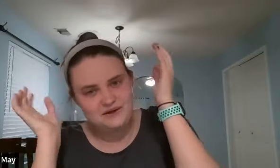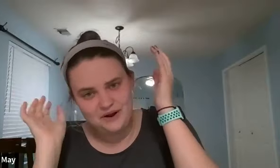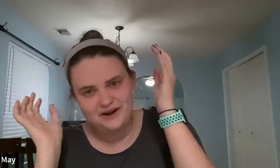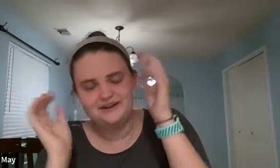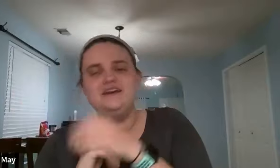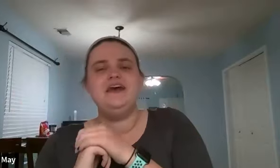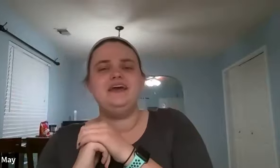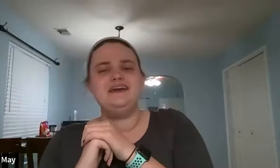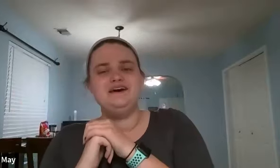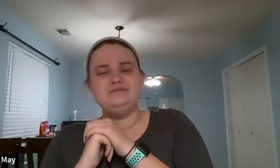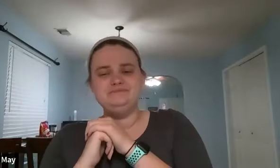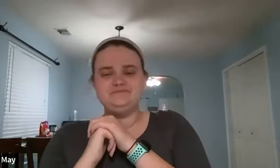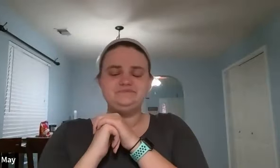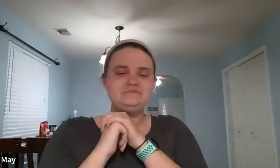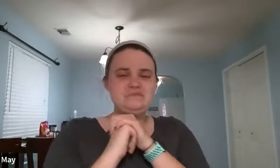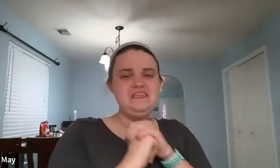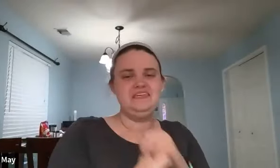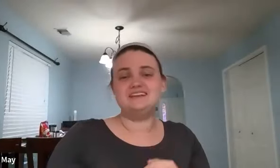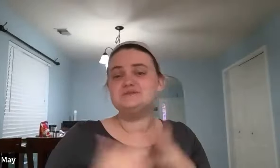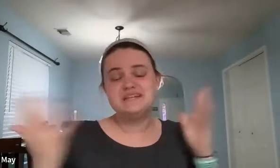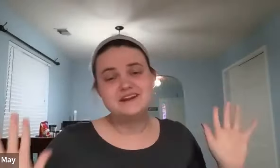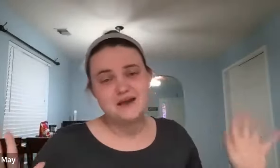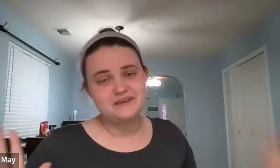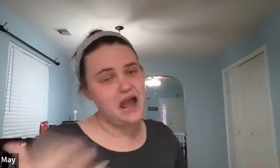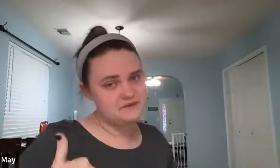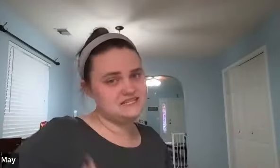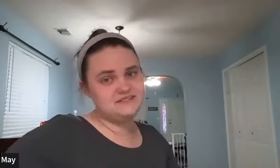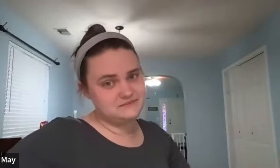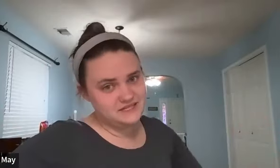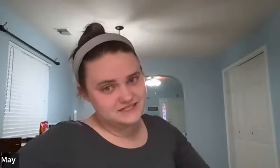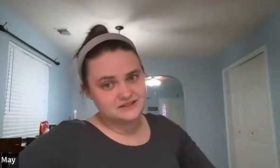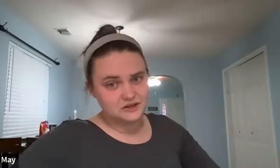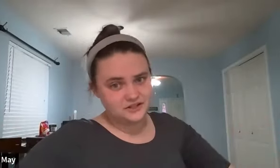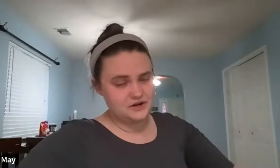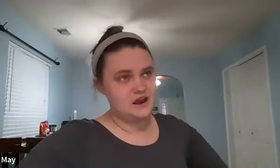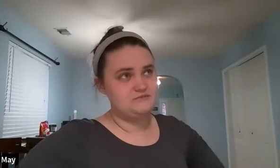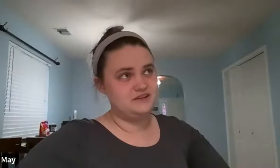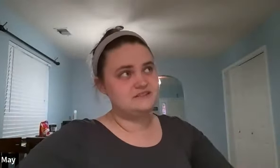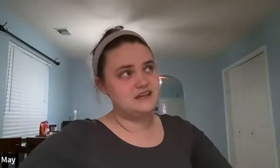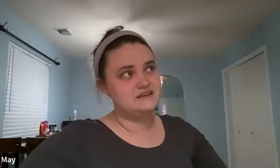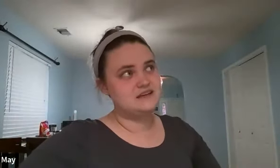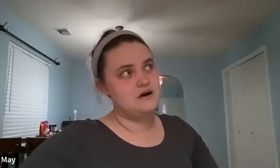that word? And yeah, so it happens even to me still, you know, and I've been using ASL